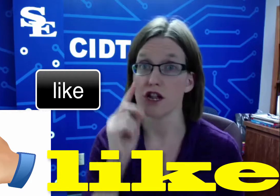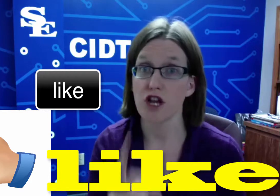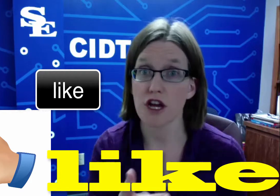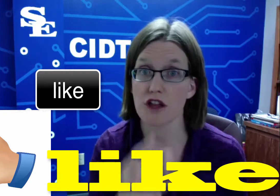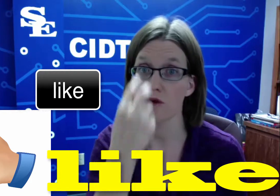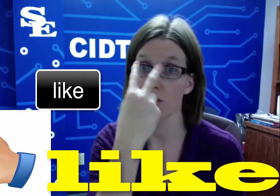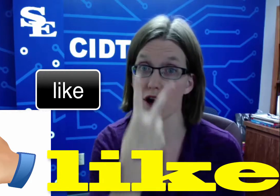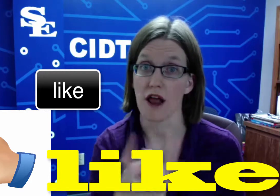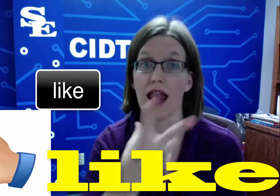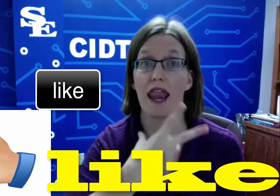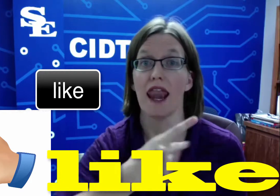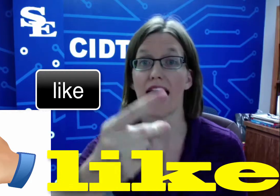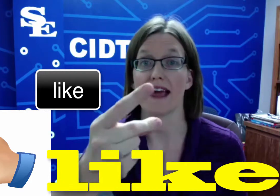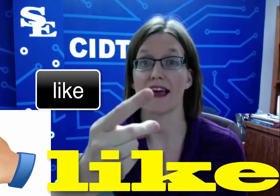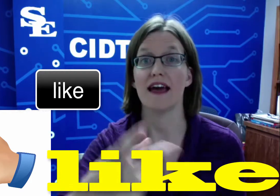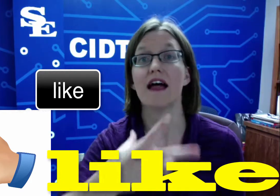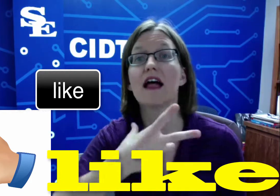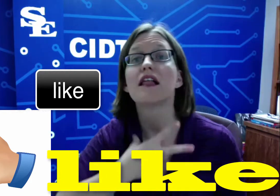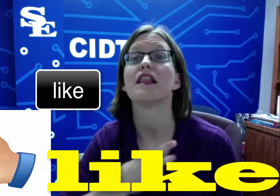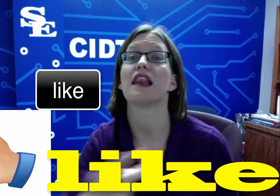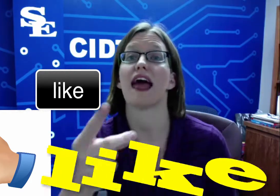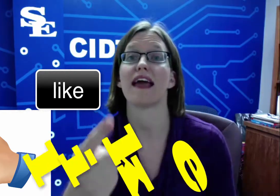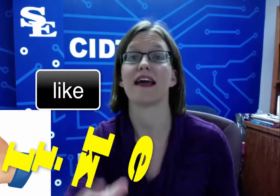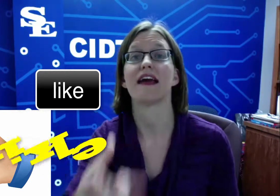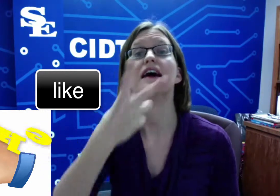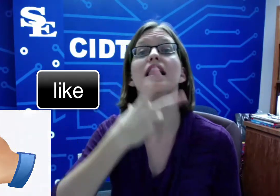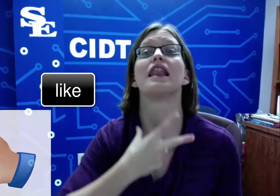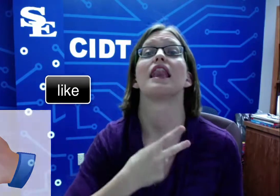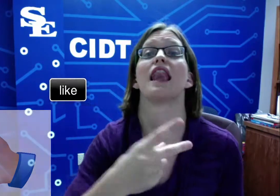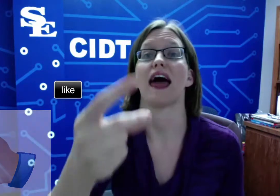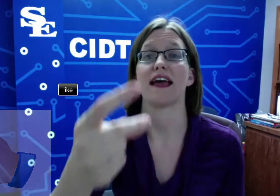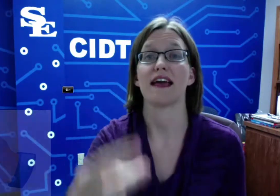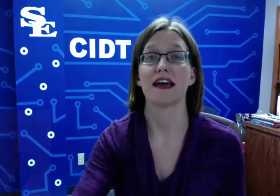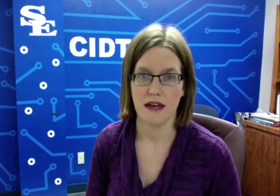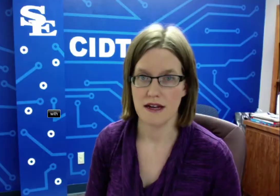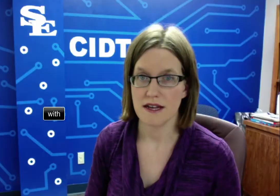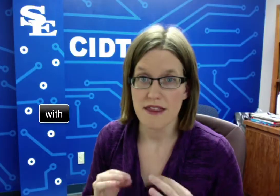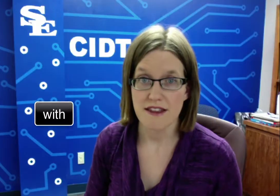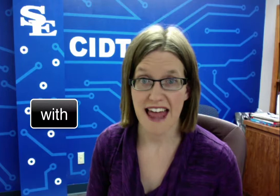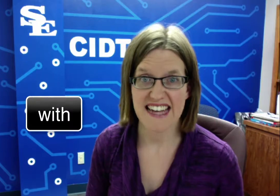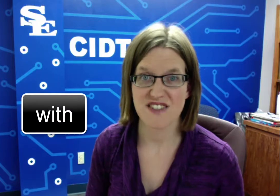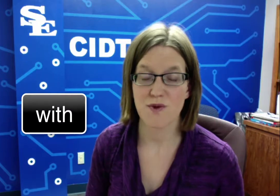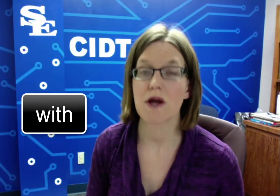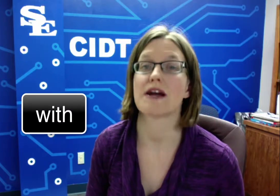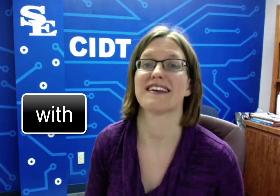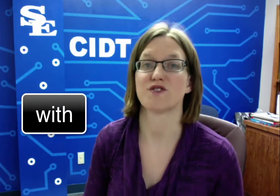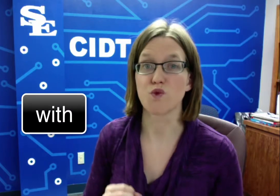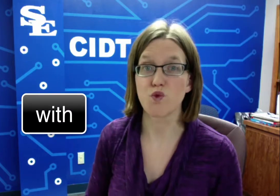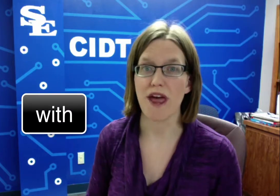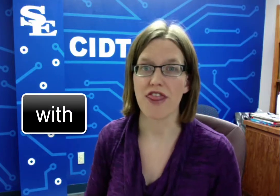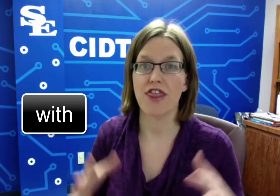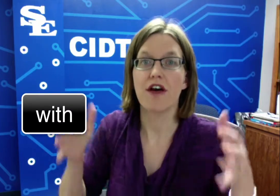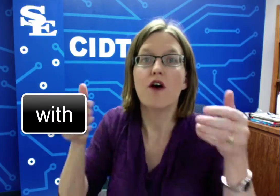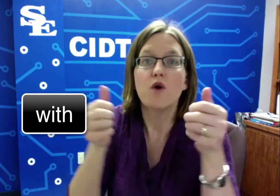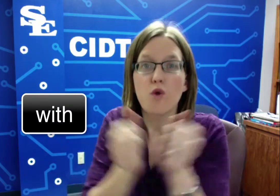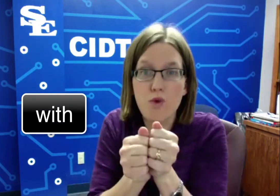Look at the word. Like. Like. Like. Okay, the last word is with.